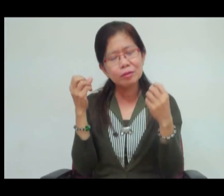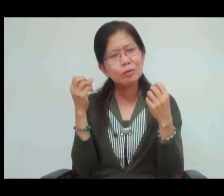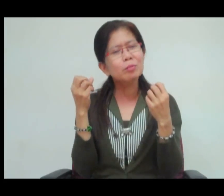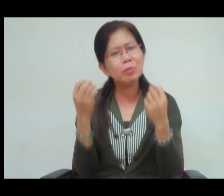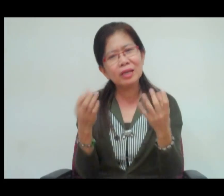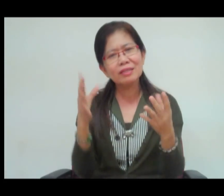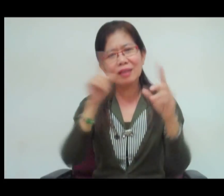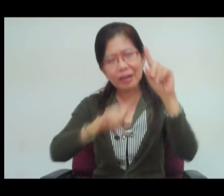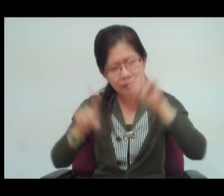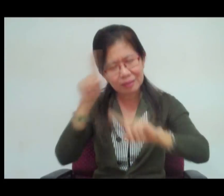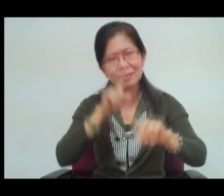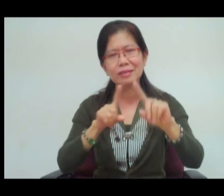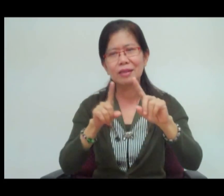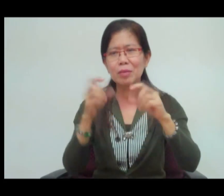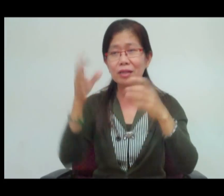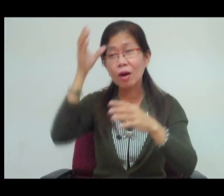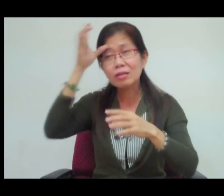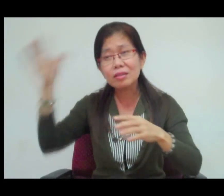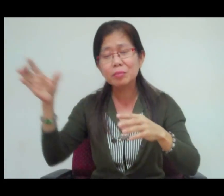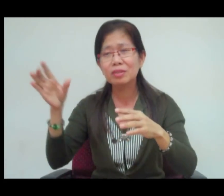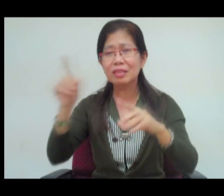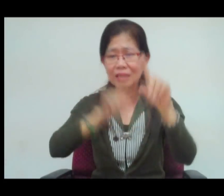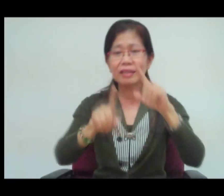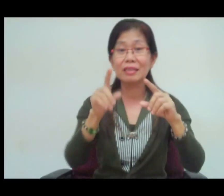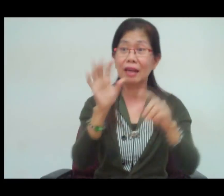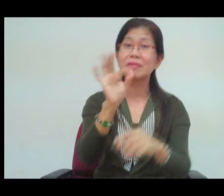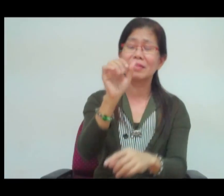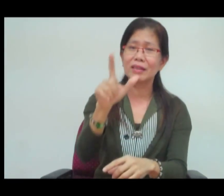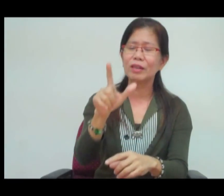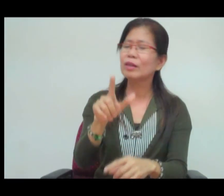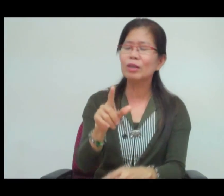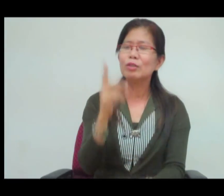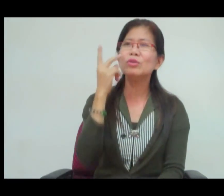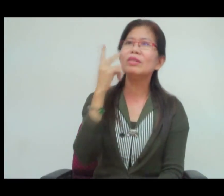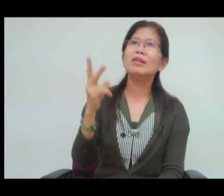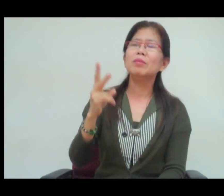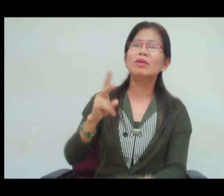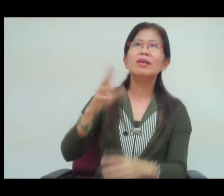many signs and many concepts signed in FSL. You see them